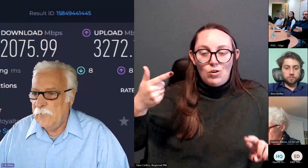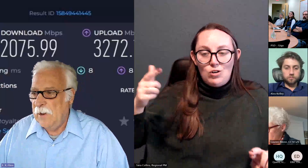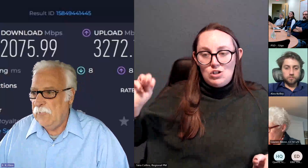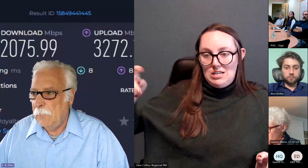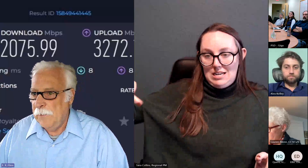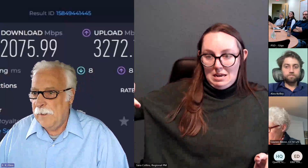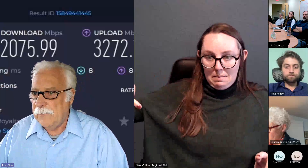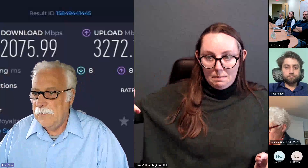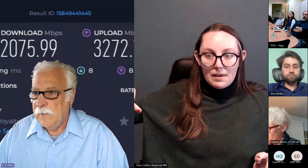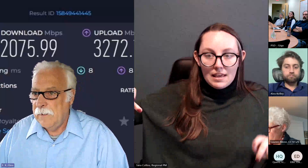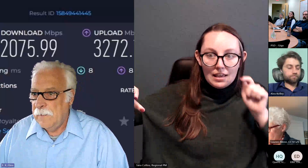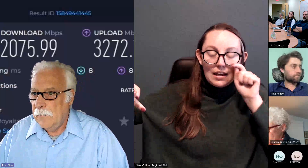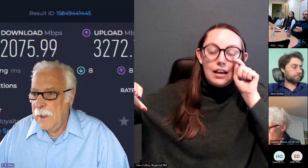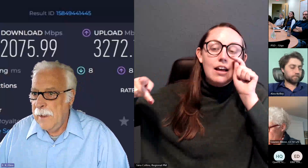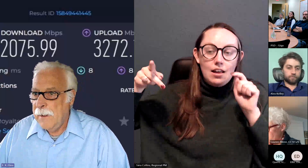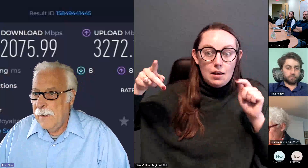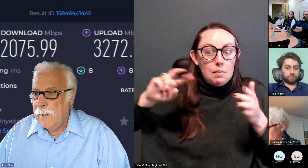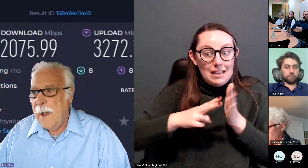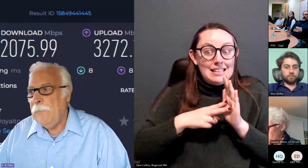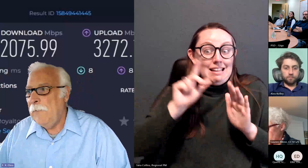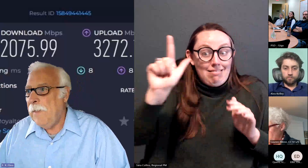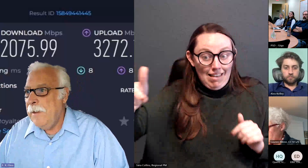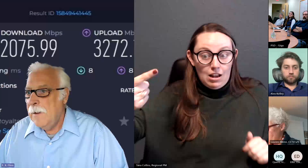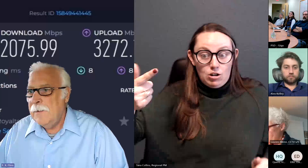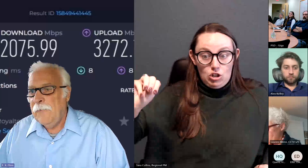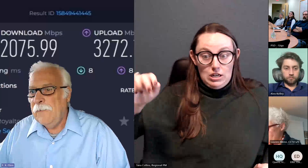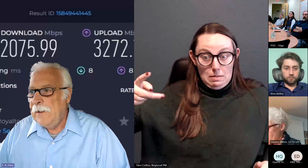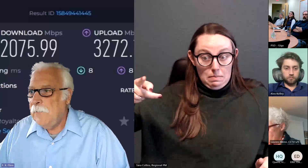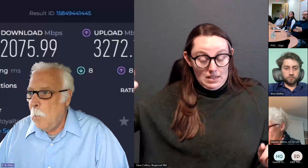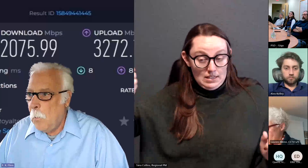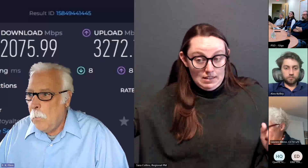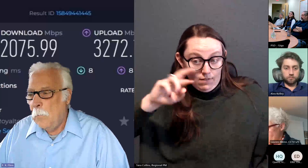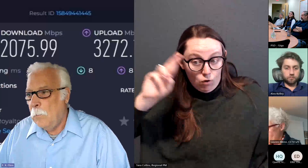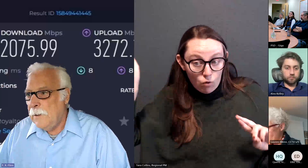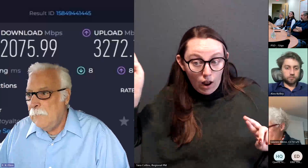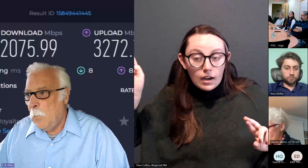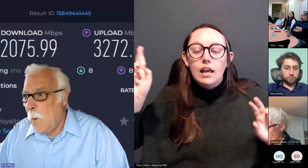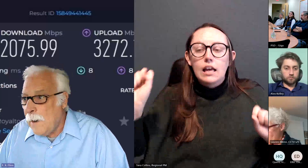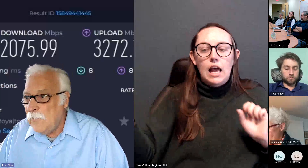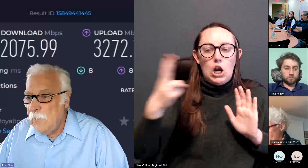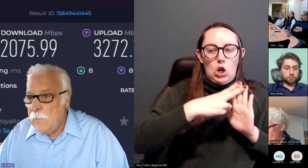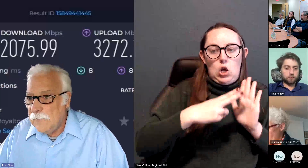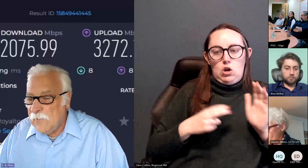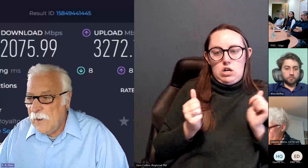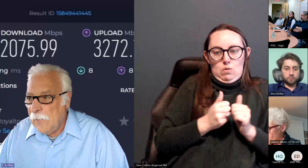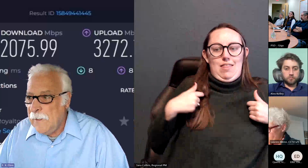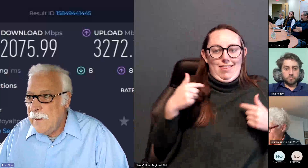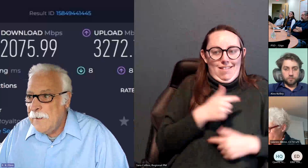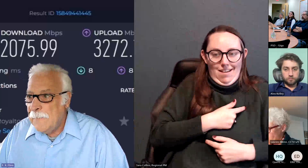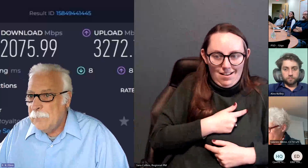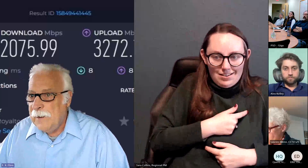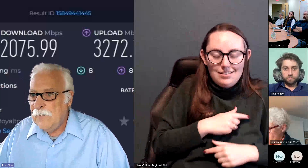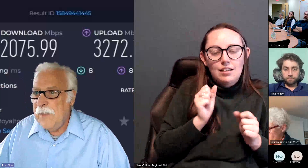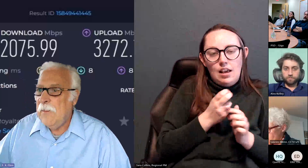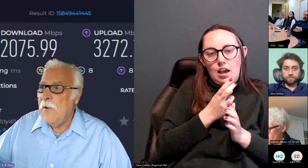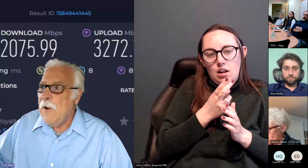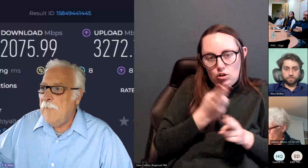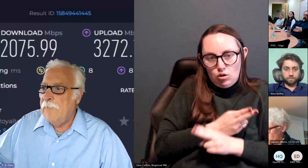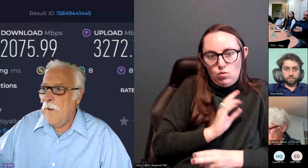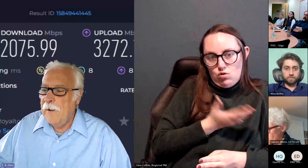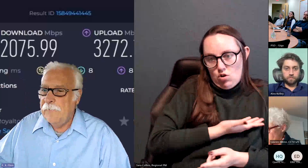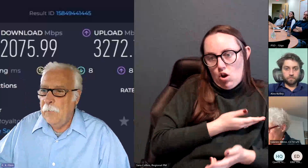of conversation with us. Okay. Not that they don't want to necessarily, but it's